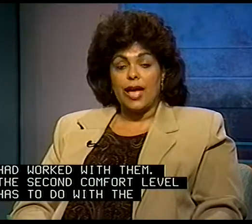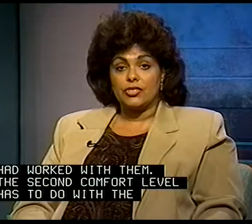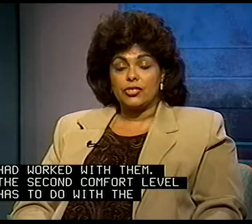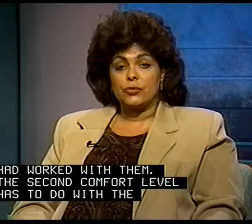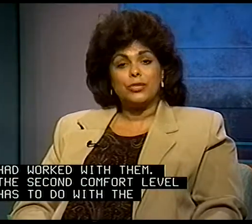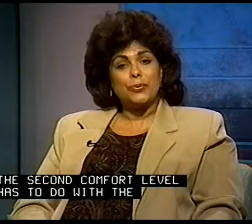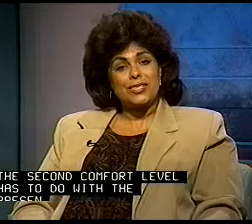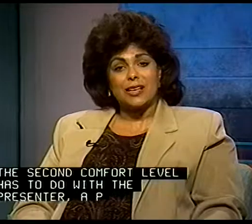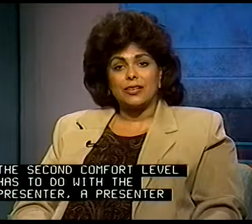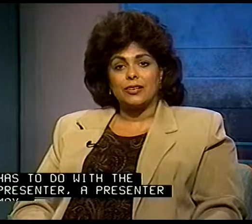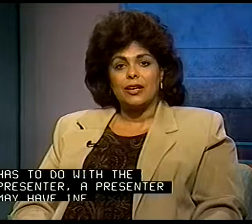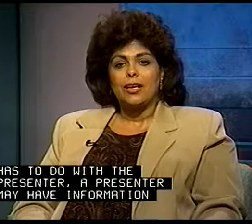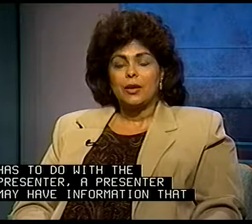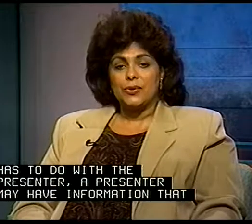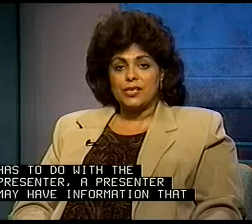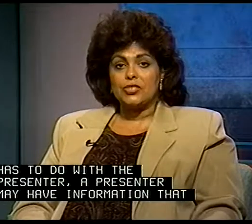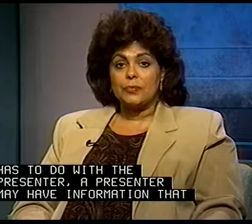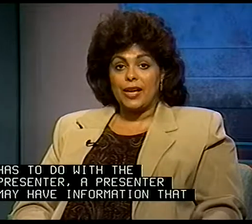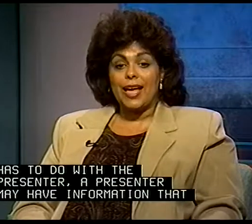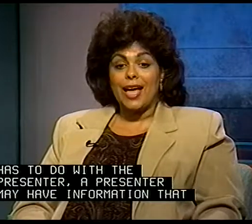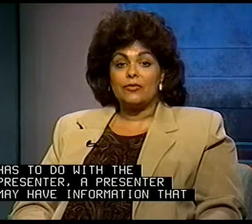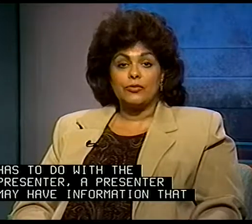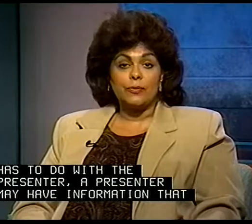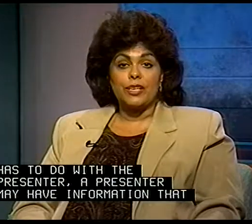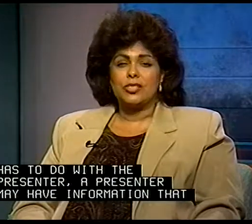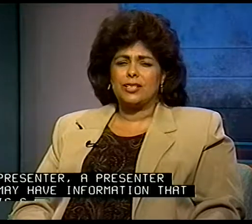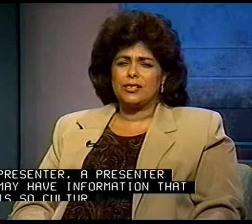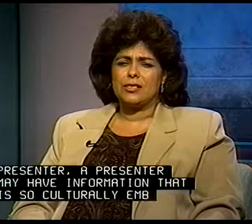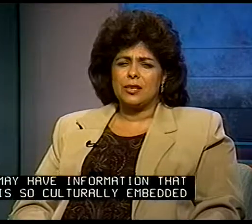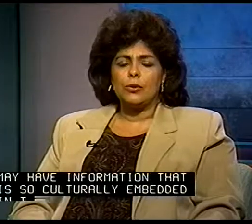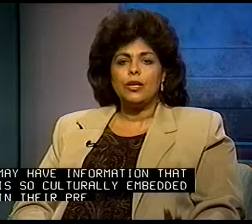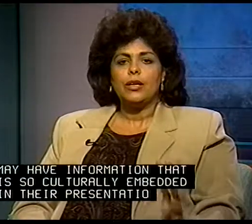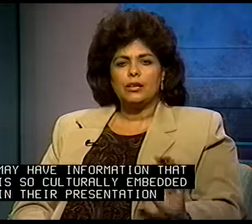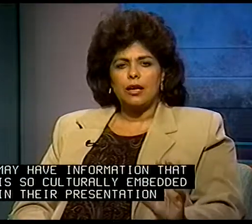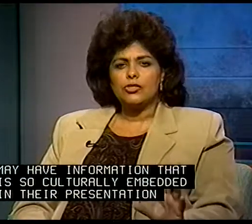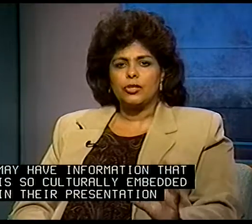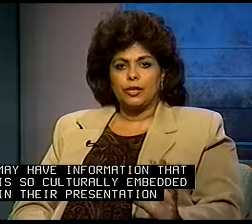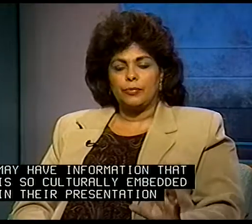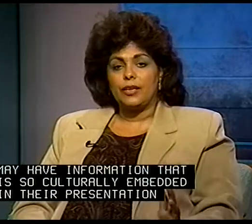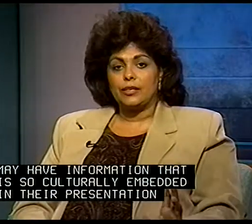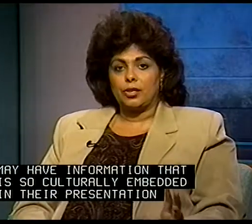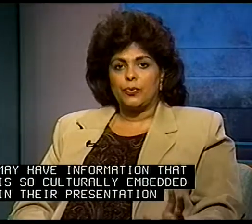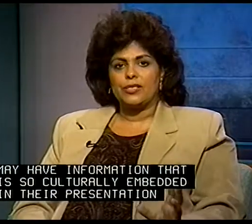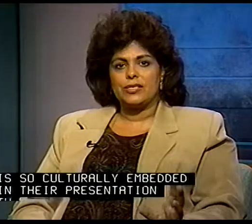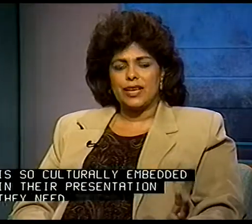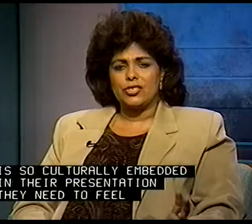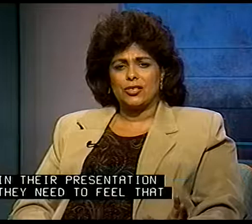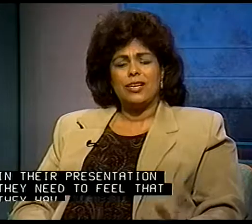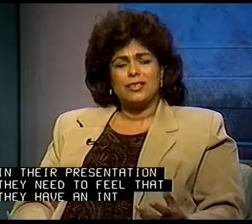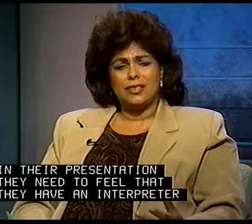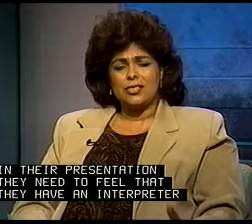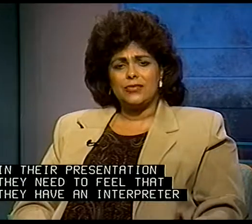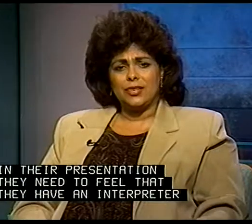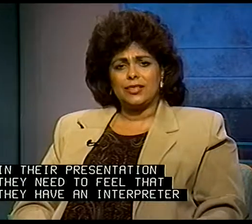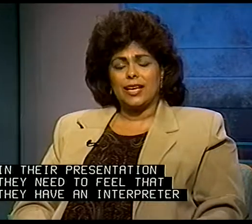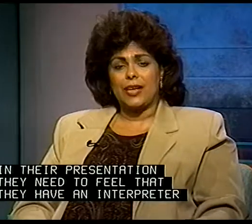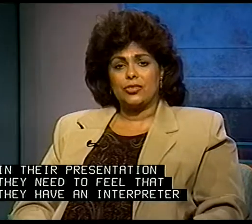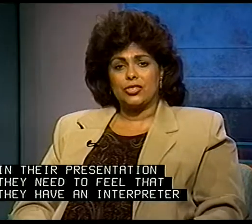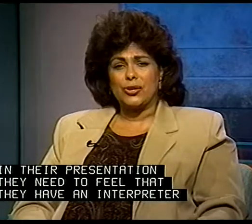to do with the presenter. A presenter may have information that is so culturally embedded in their presentation. They need to feel that they have an